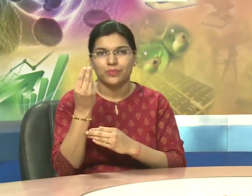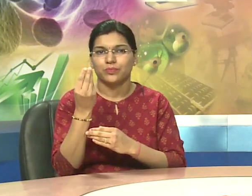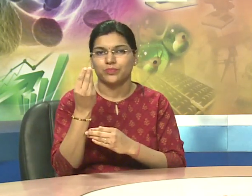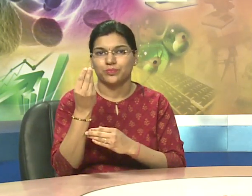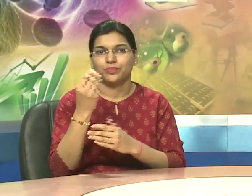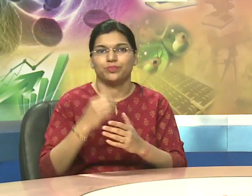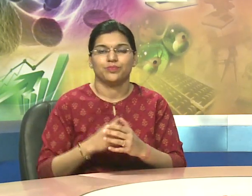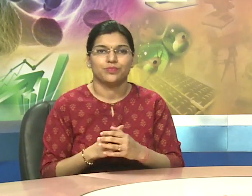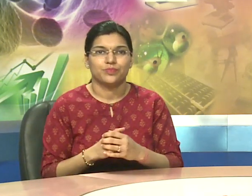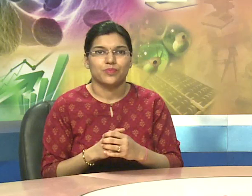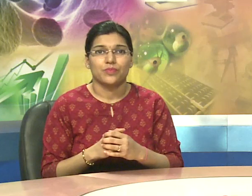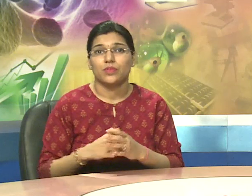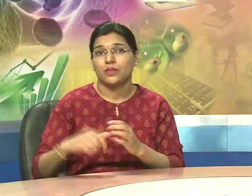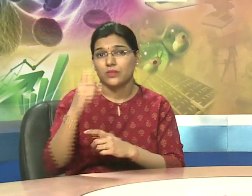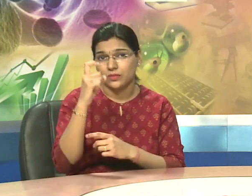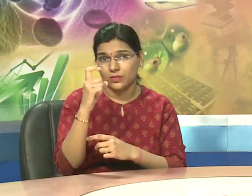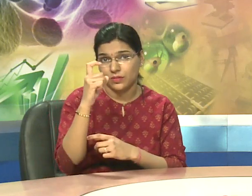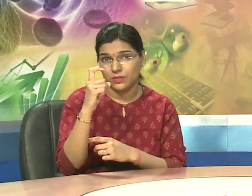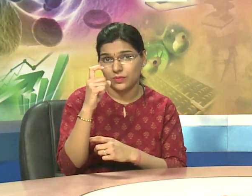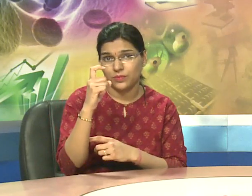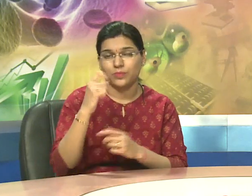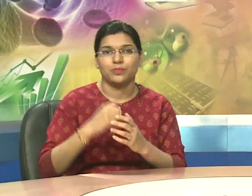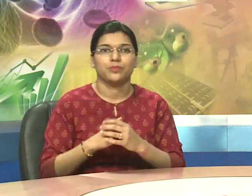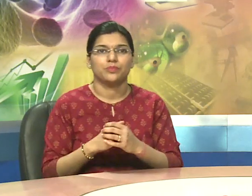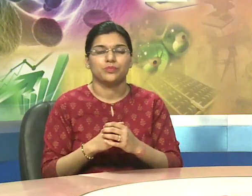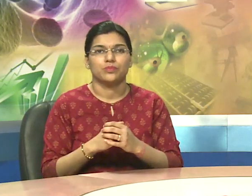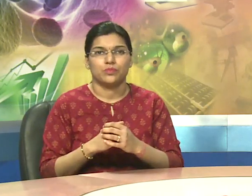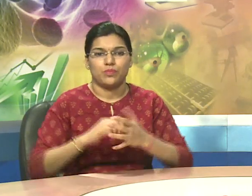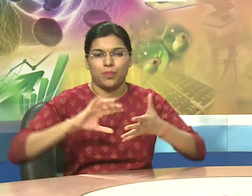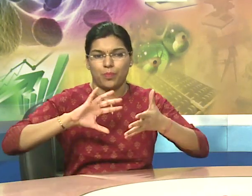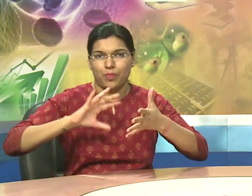enhance means better. Seventh,